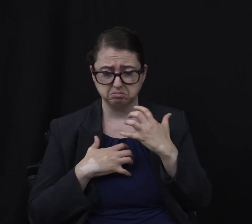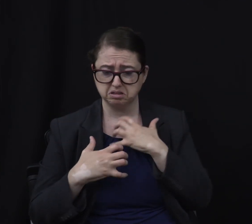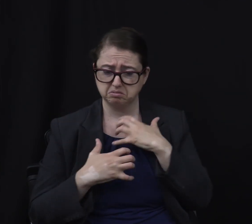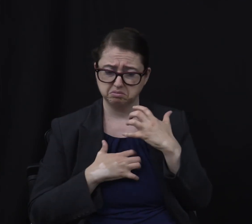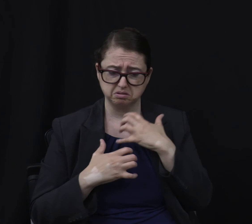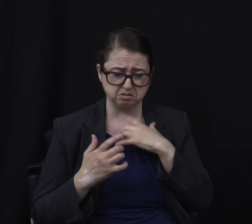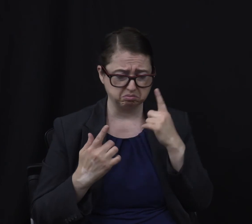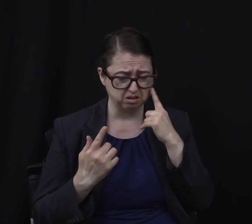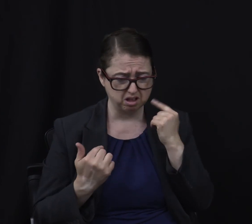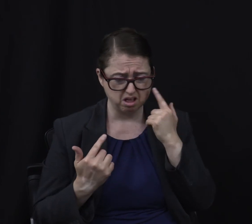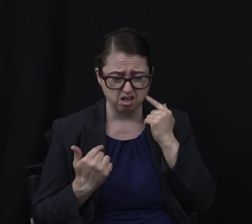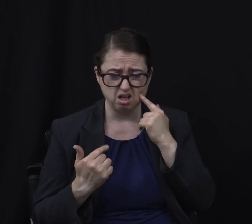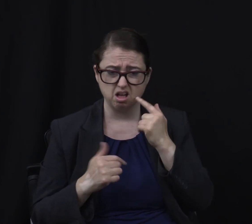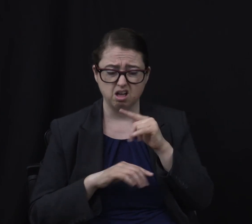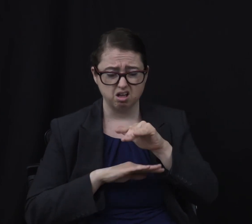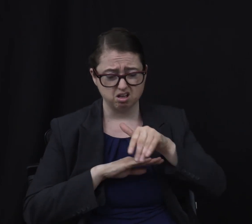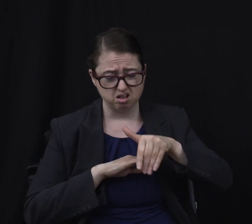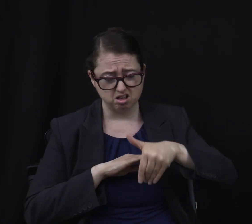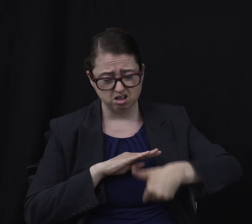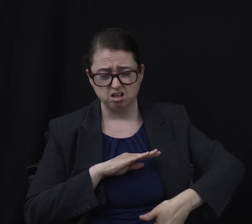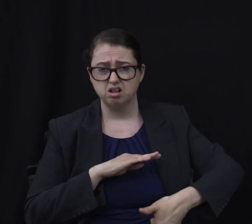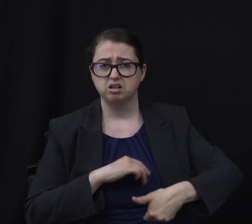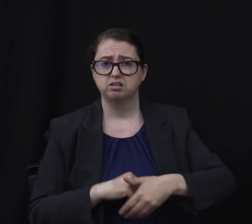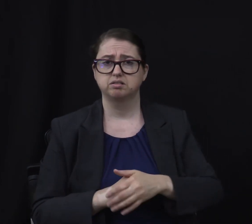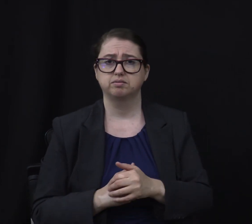entire evening away. What fools we often are.